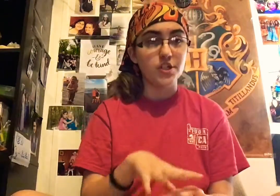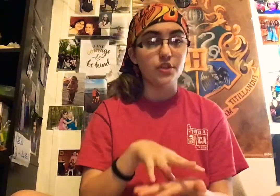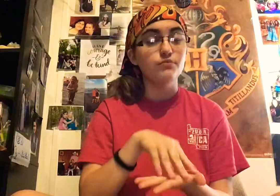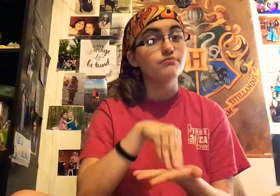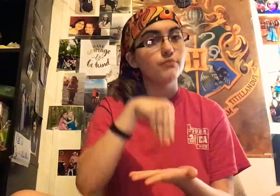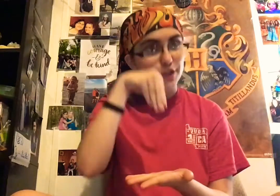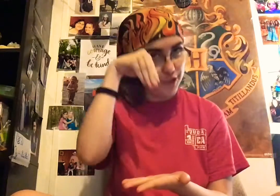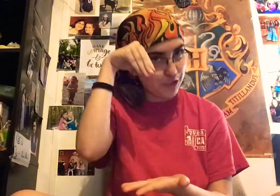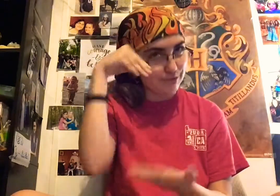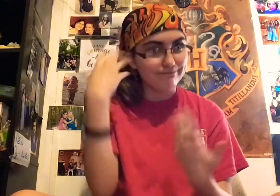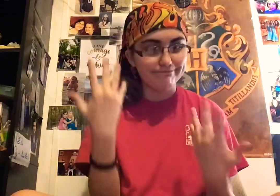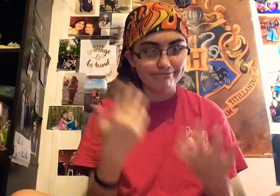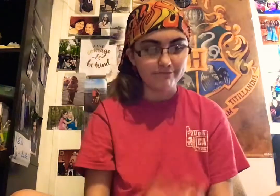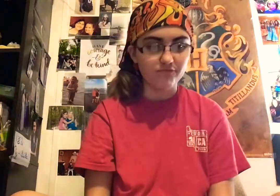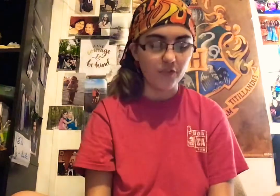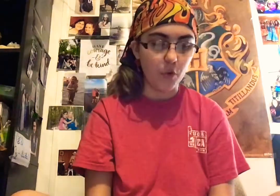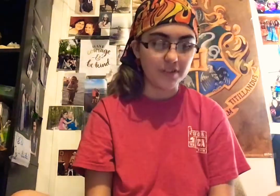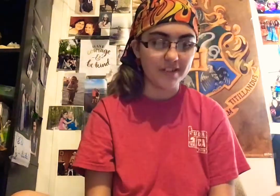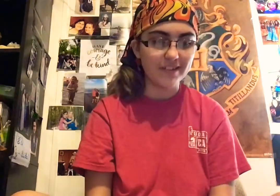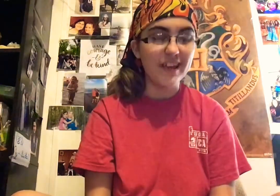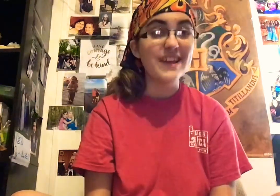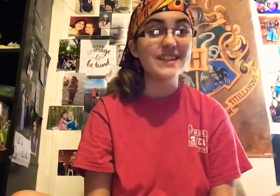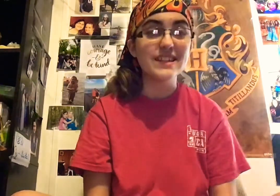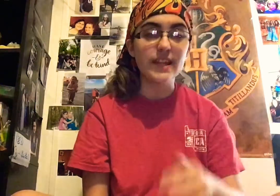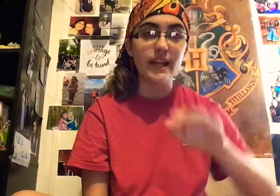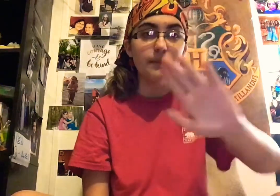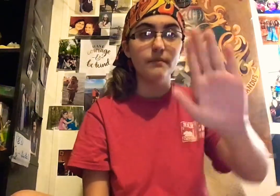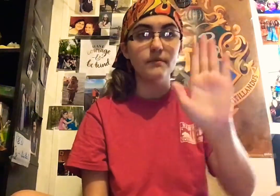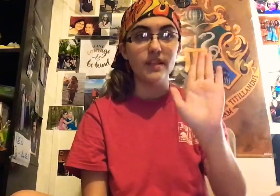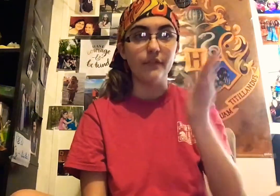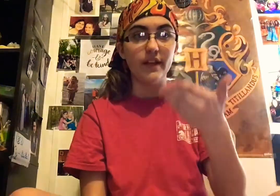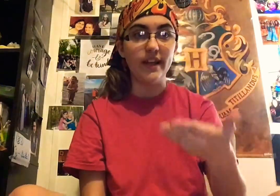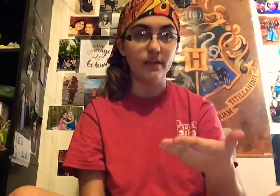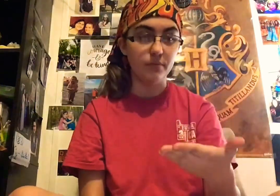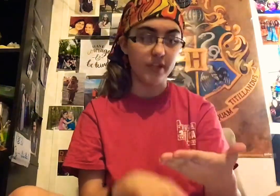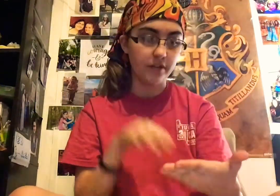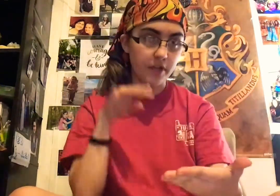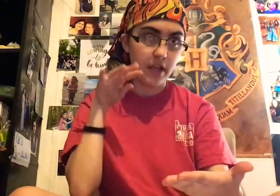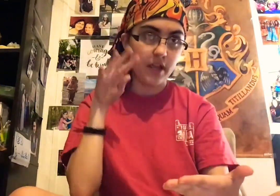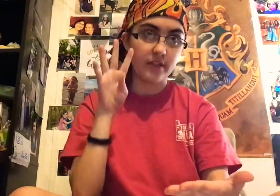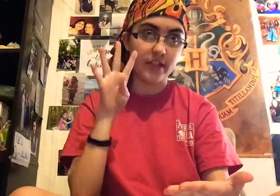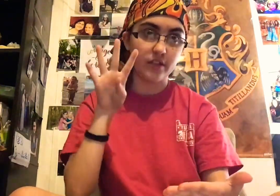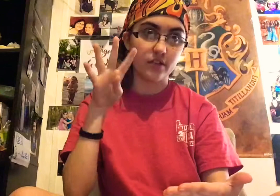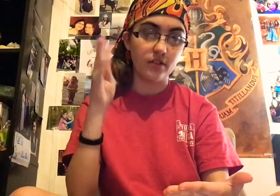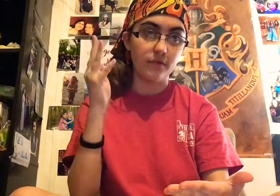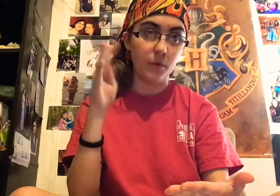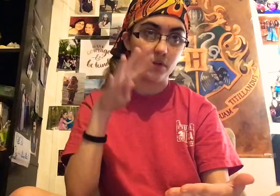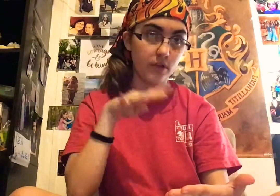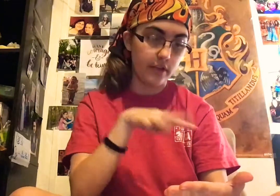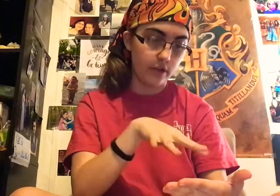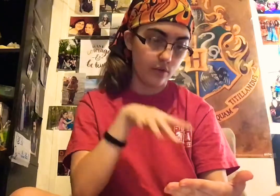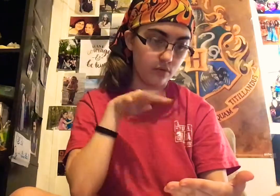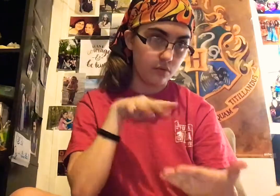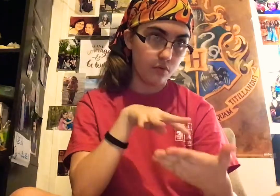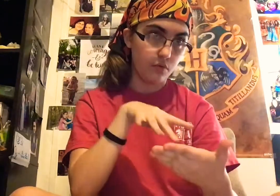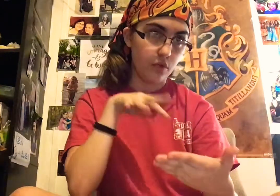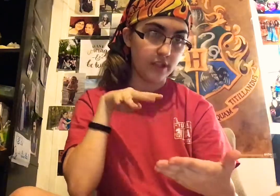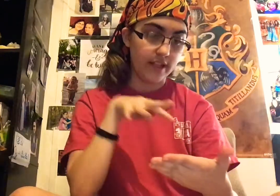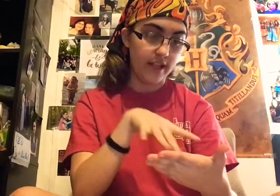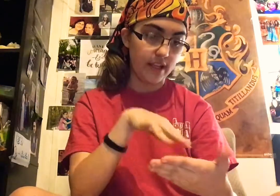Also, learn. Of course. Study. Take a flat hand, put it here, and take 4 and go onto the hand. I